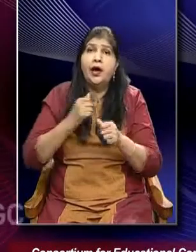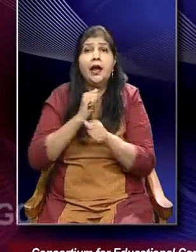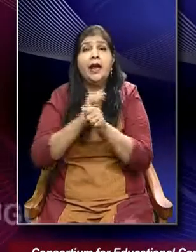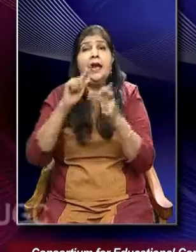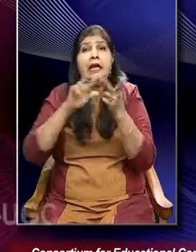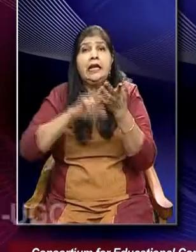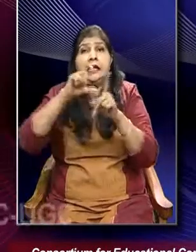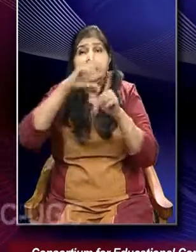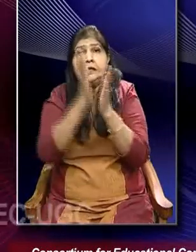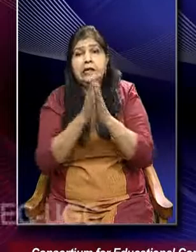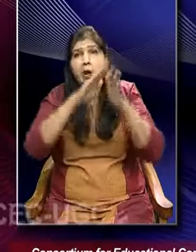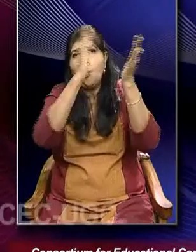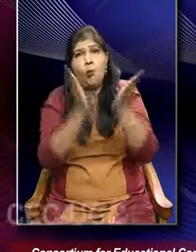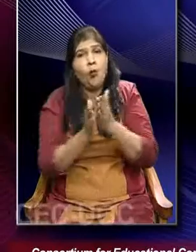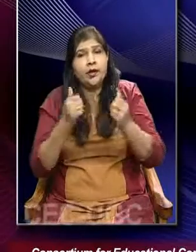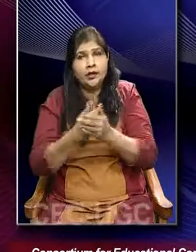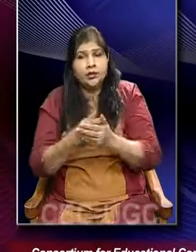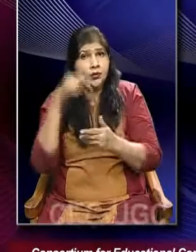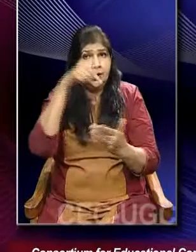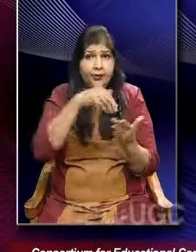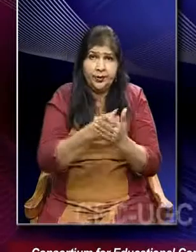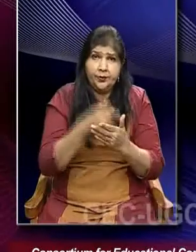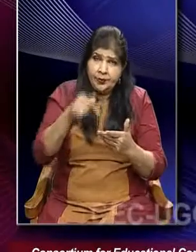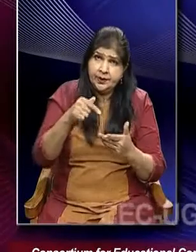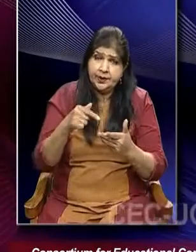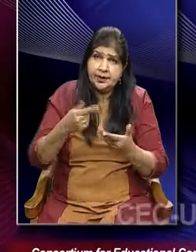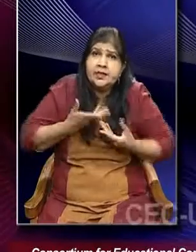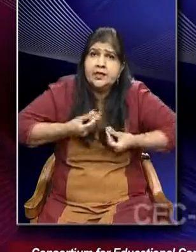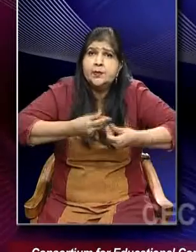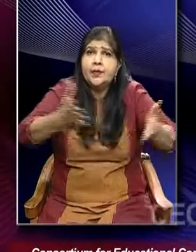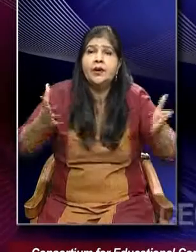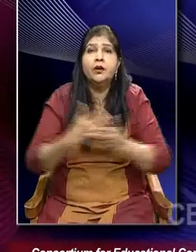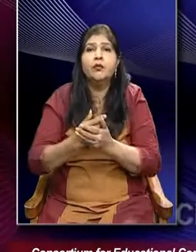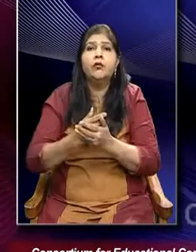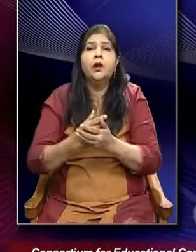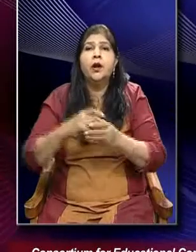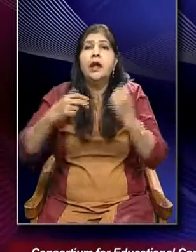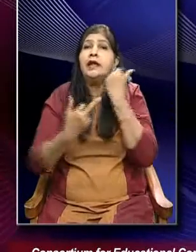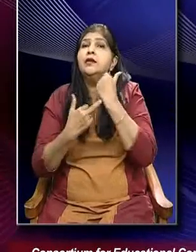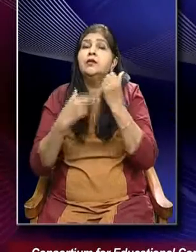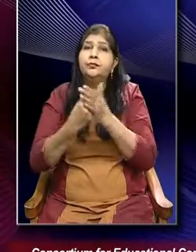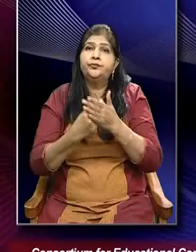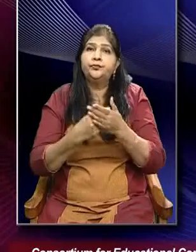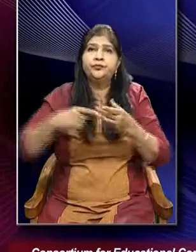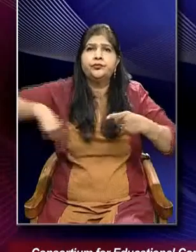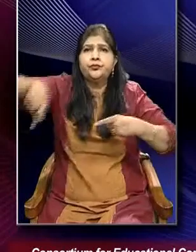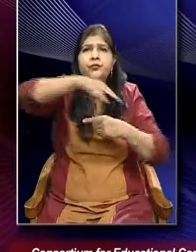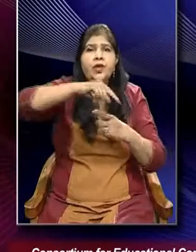models. So therefore, with the spread of technologies around the